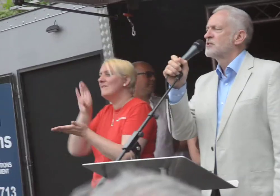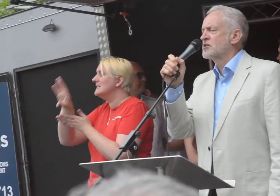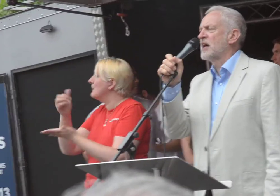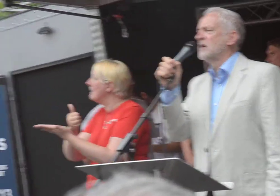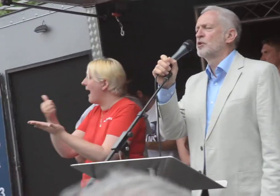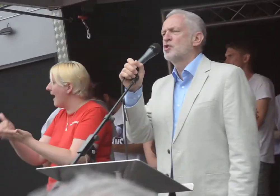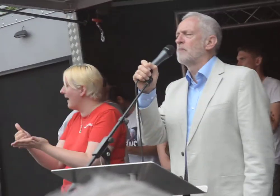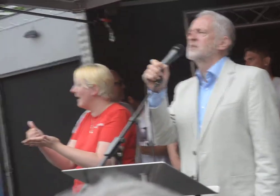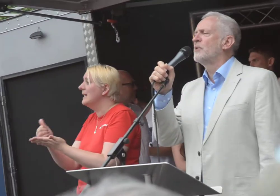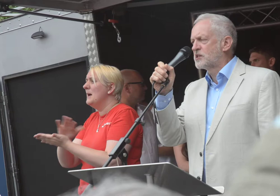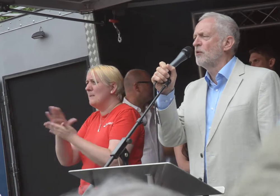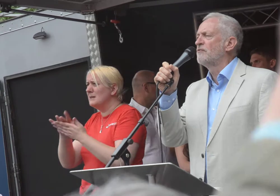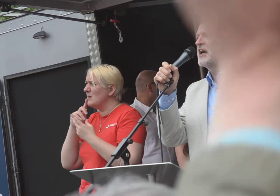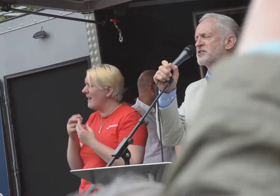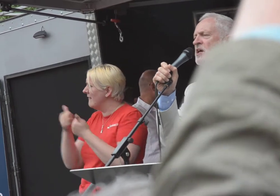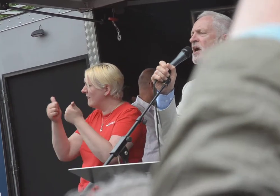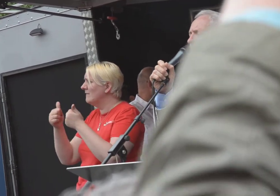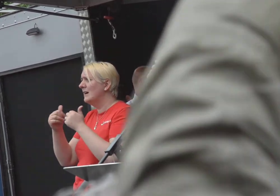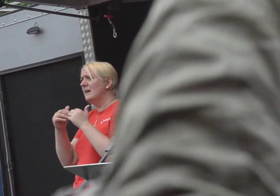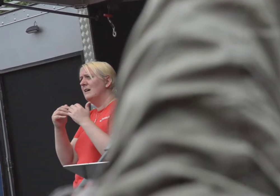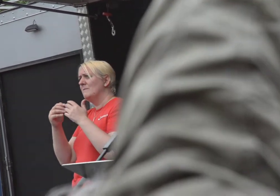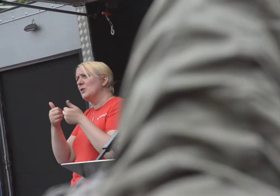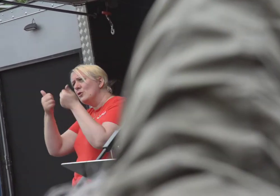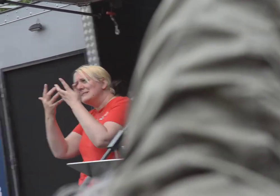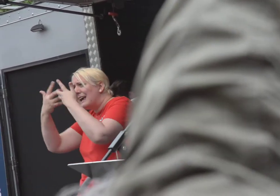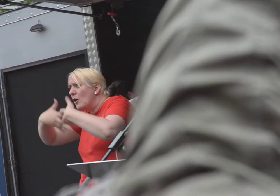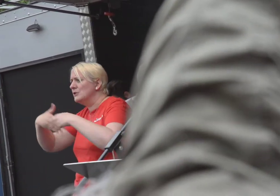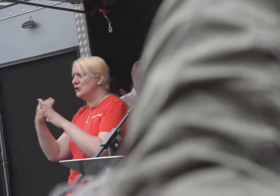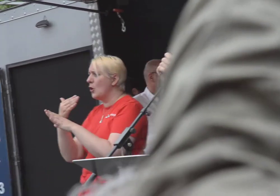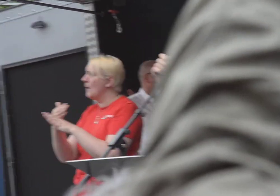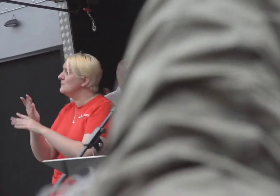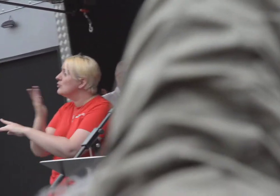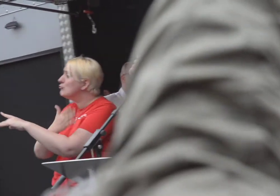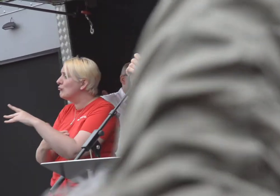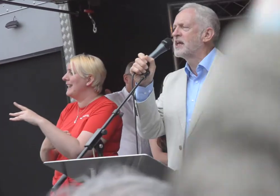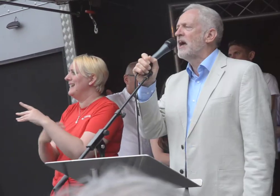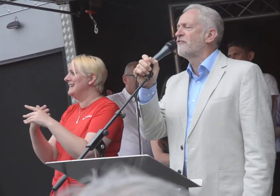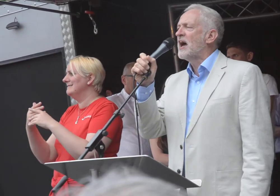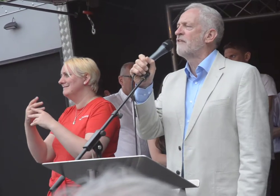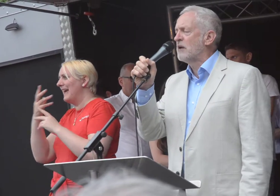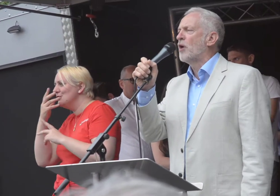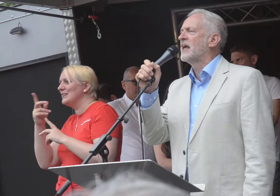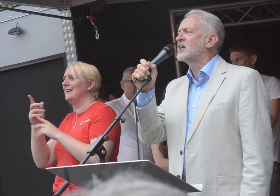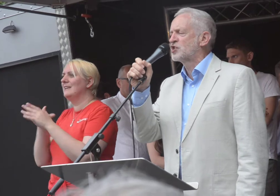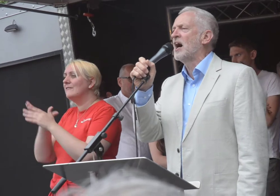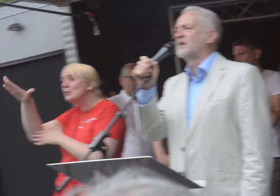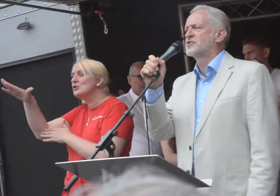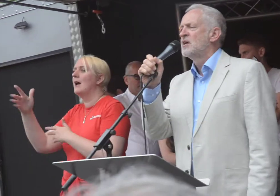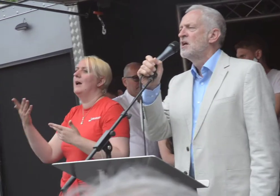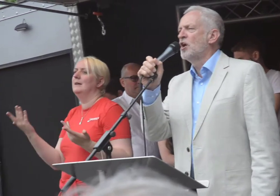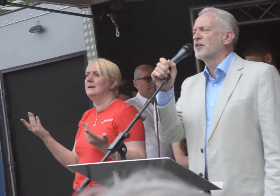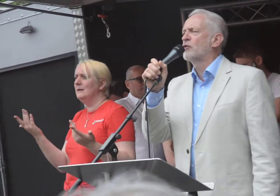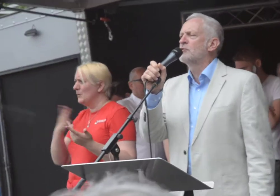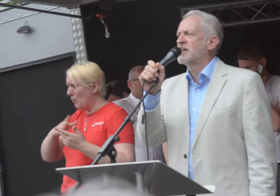high-tech, sustainable jobs, so we do invest in green energy technology for the future, so we give everybody a